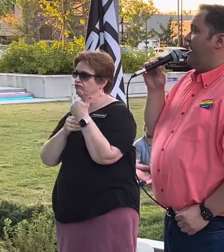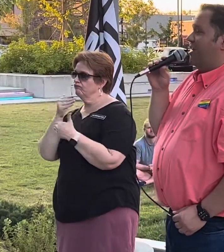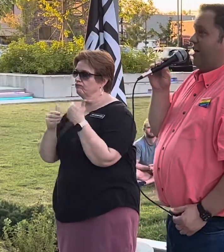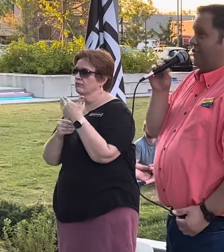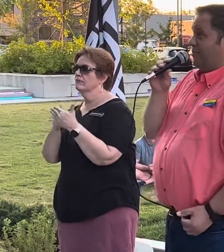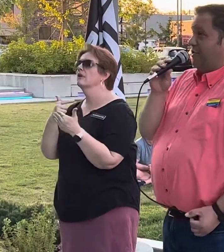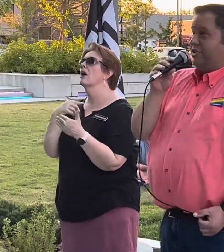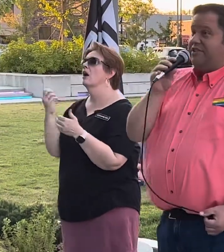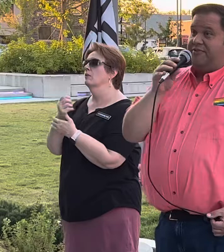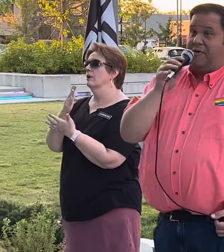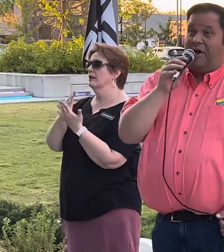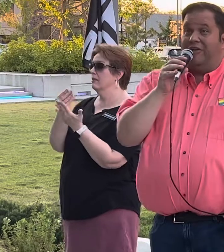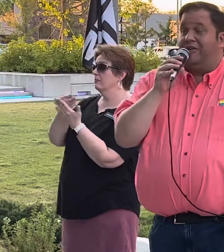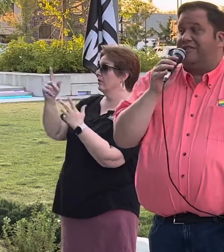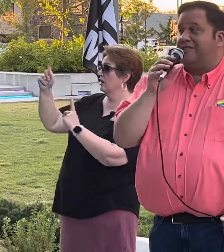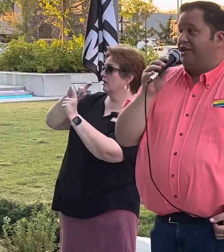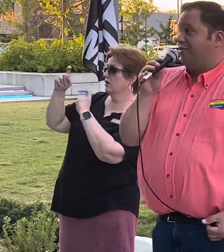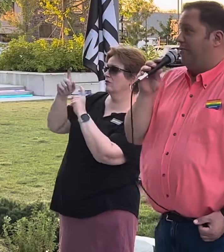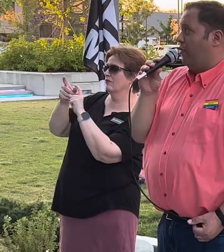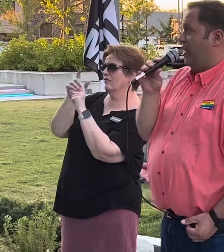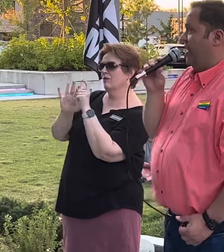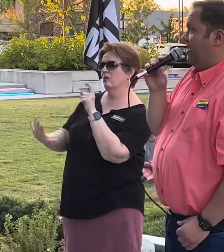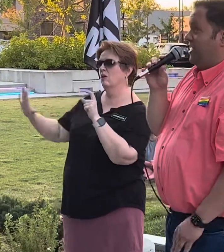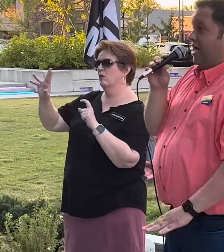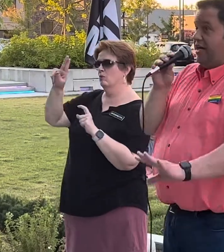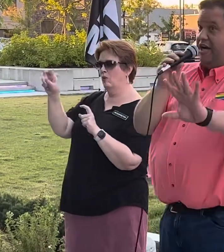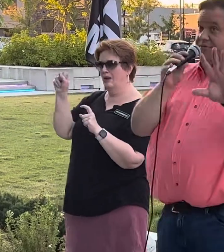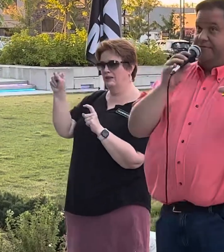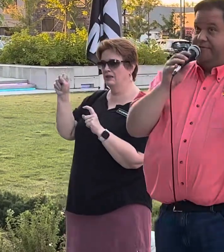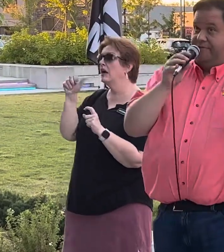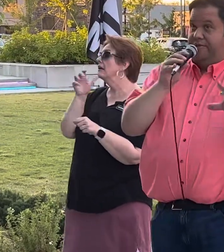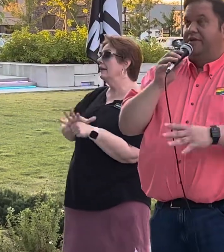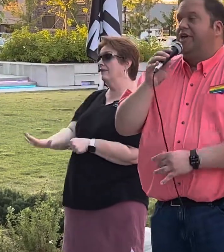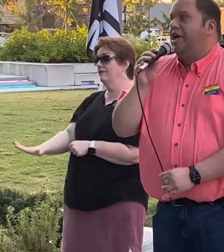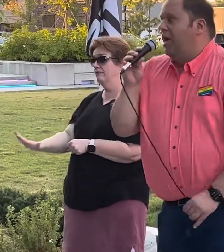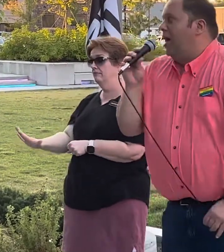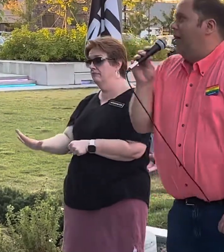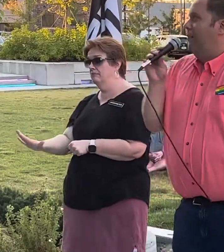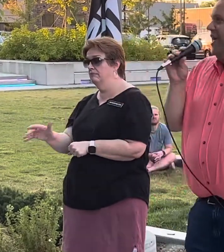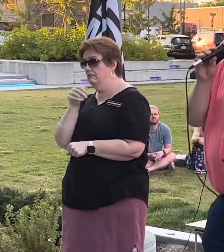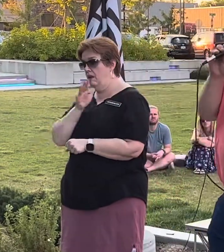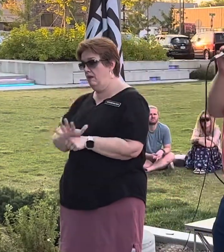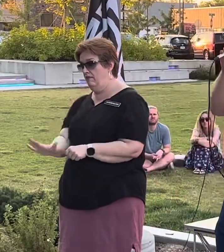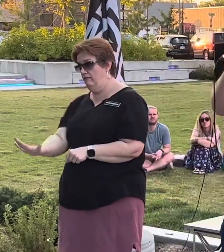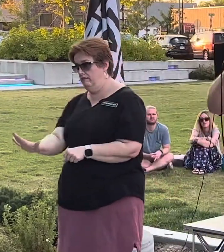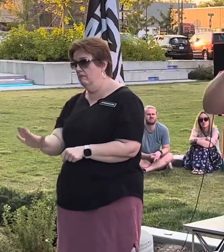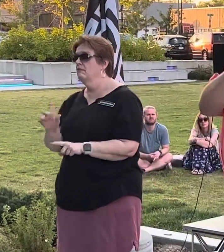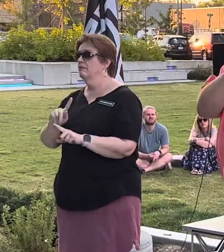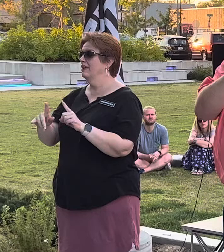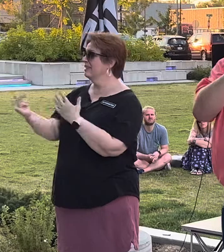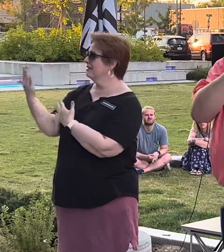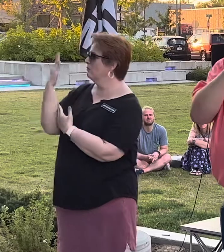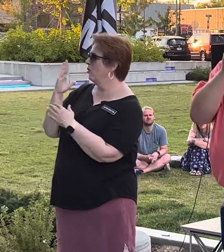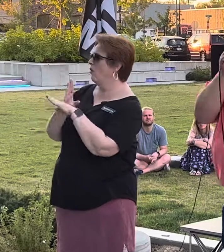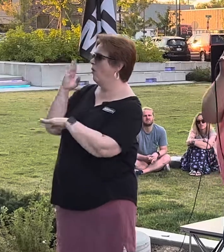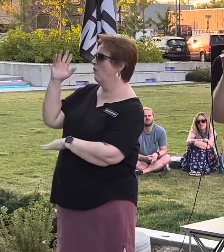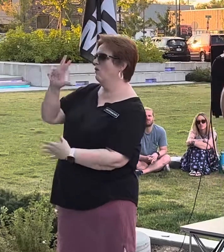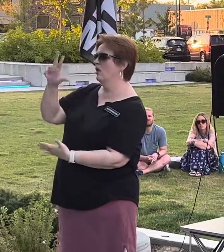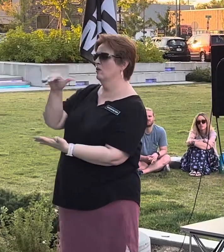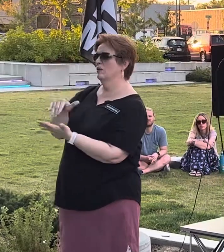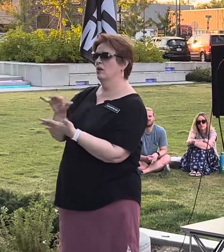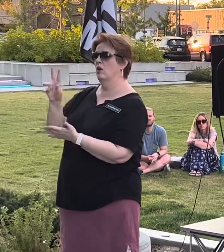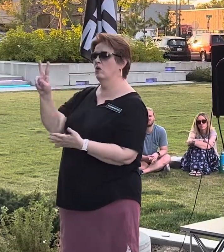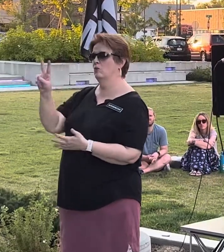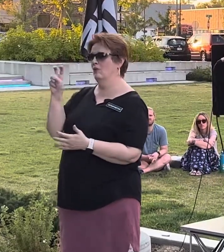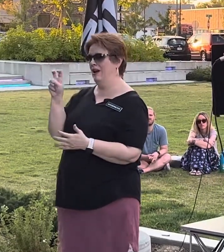we're getting contributions from all across the country pouring in. Not enough, but as of this morning, over